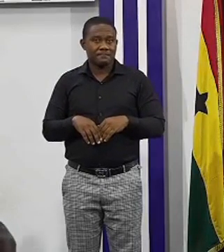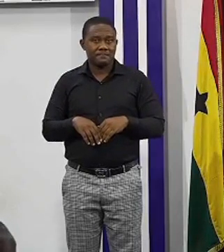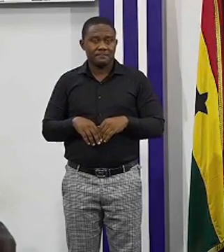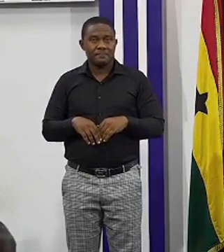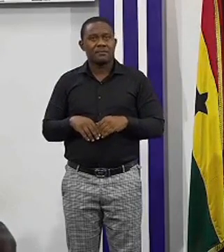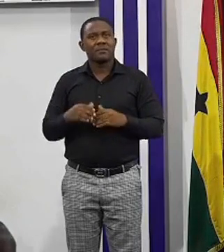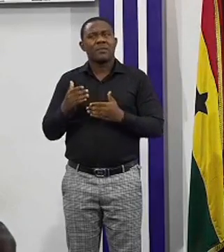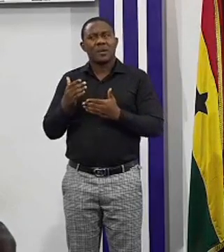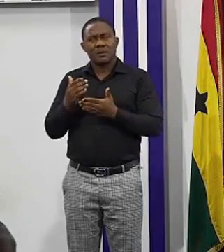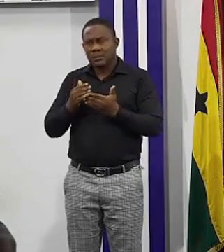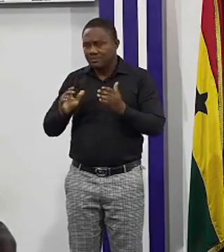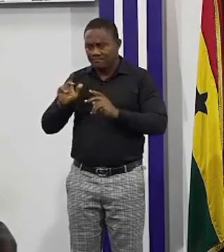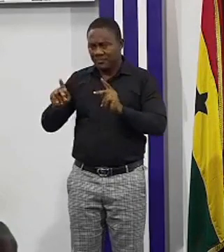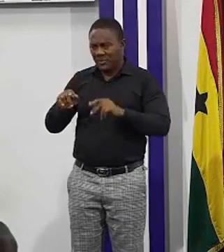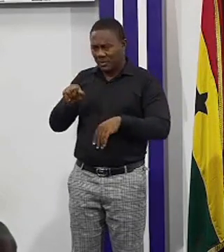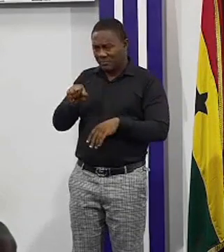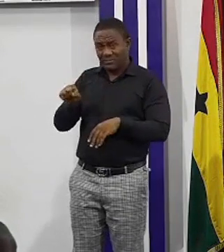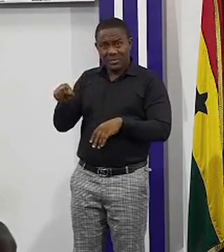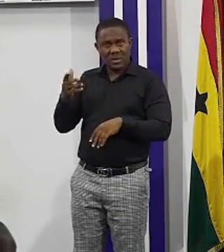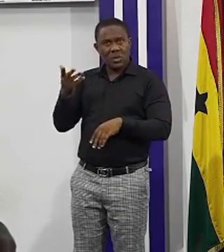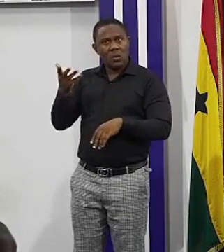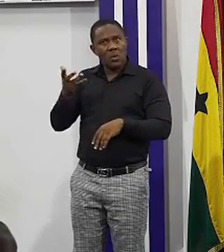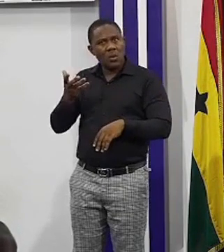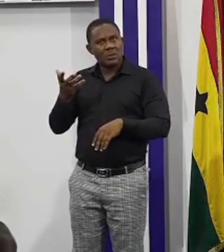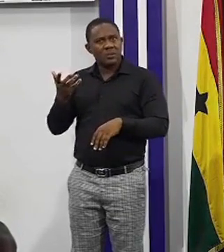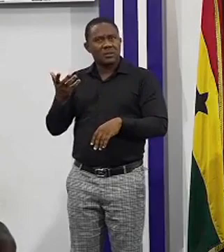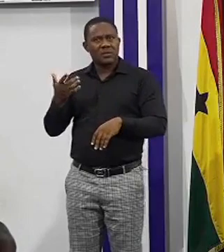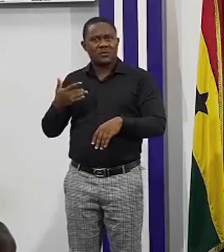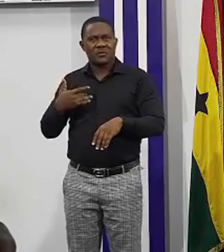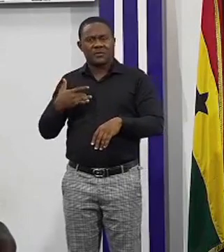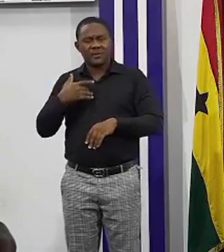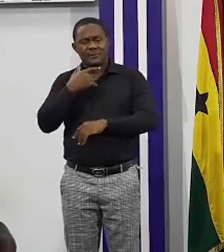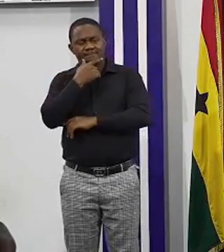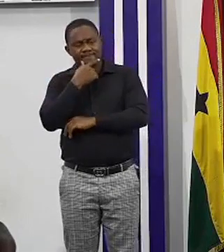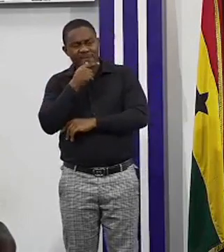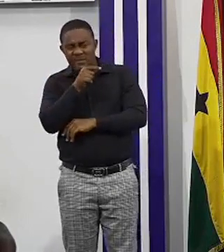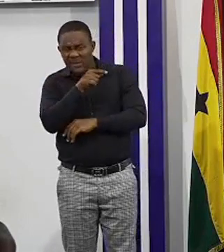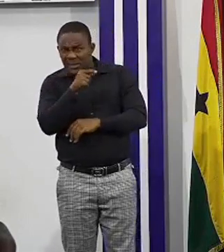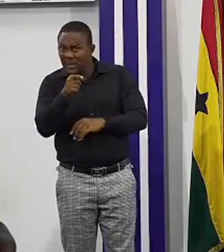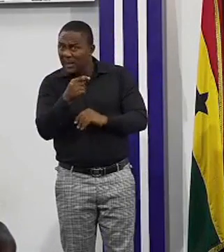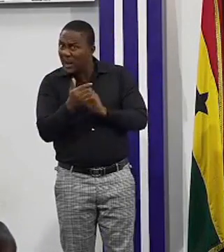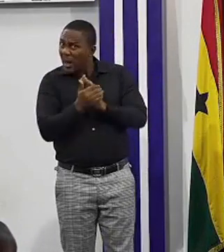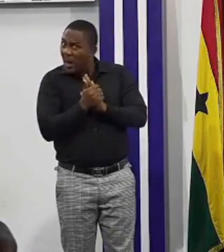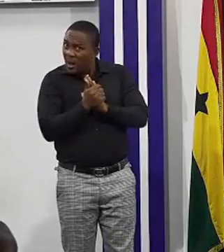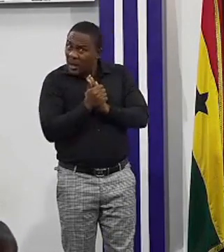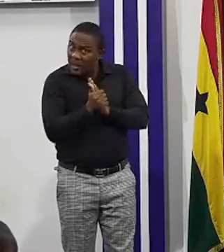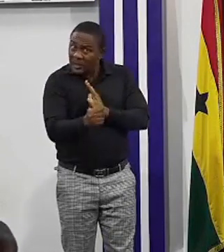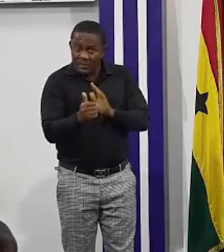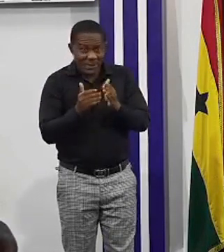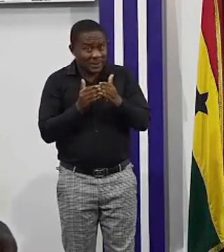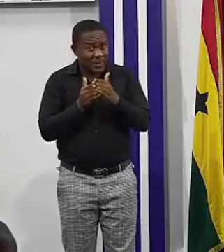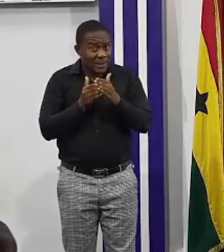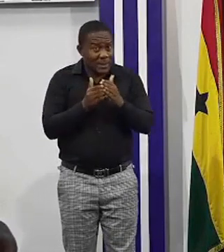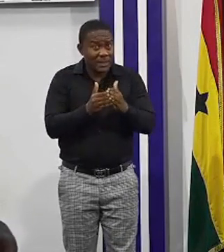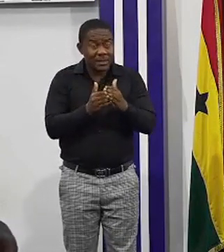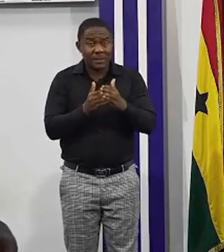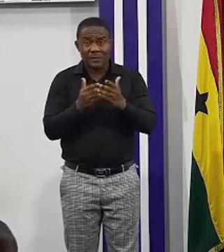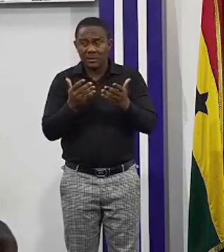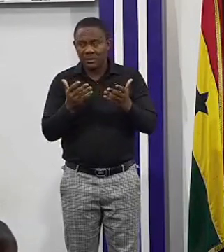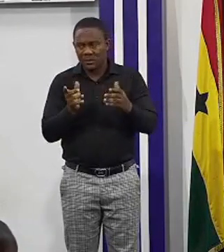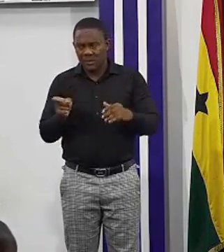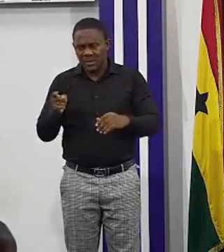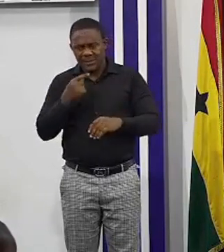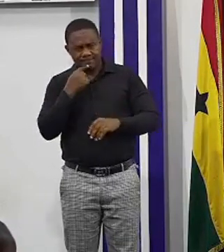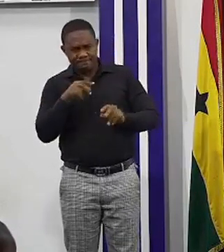and intellectual dishonesty to the professors and the experts who are doing the work. We'll deal with that all under